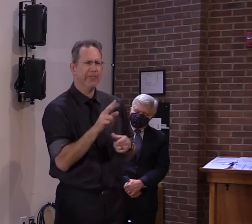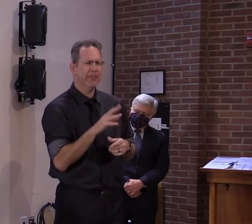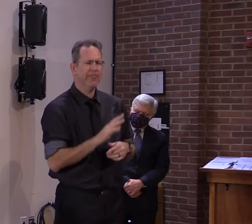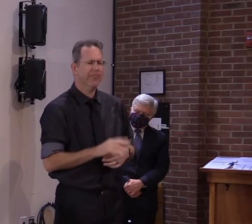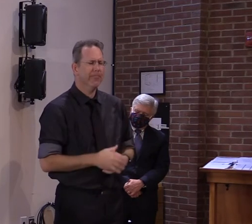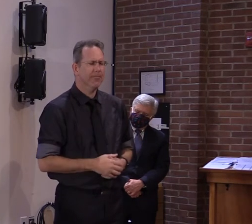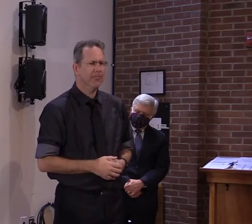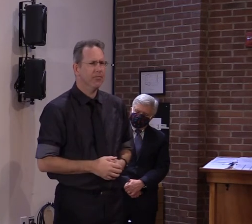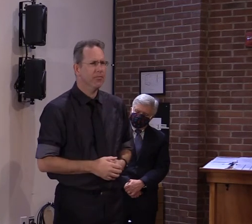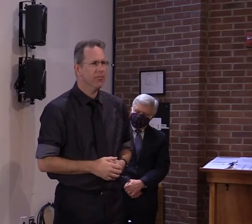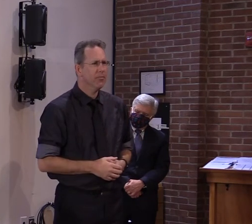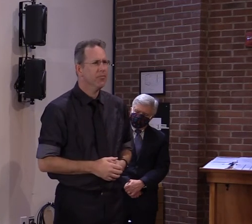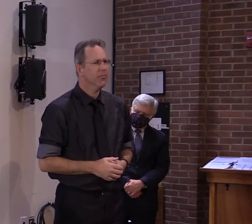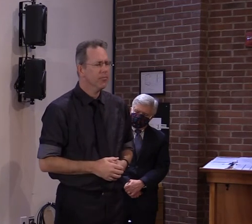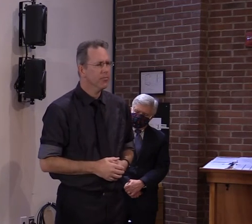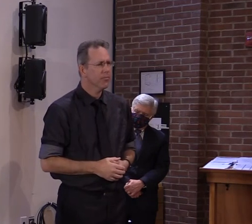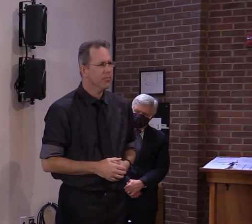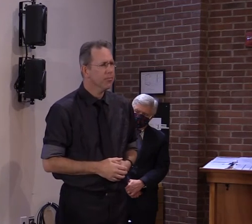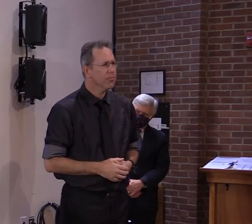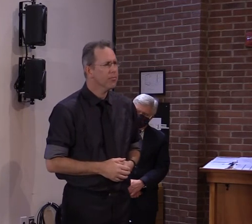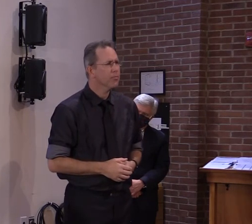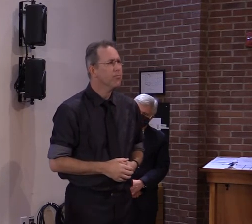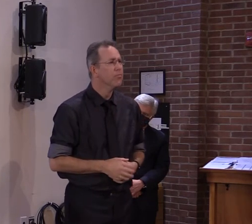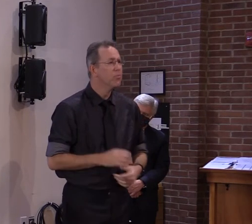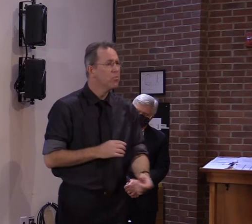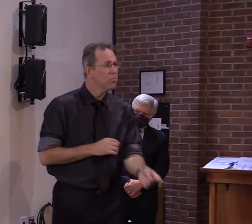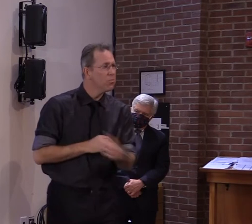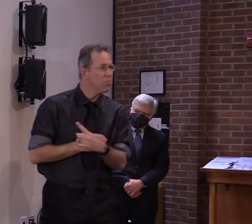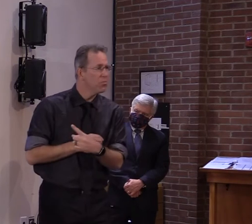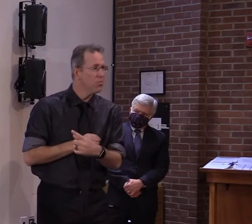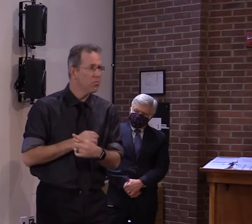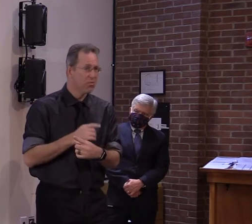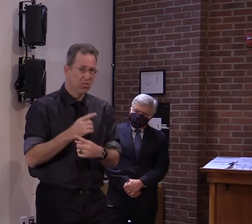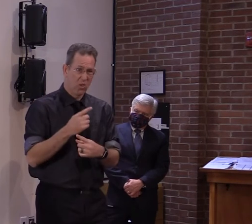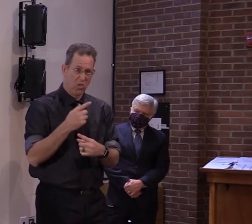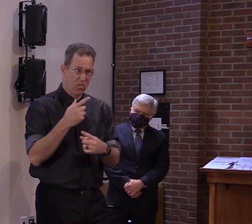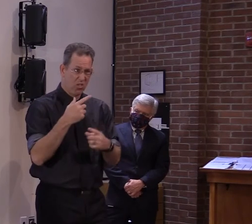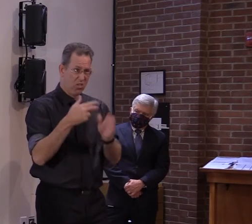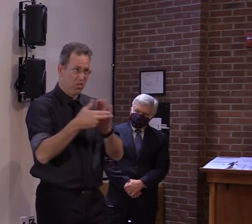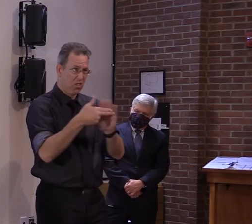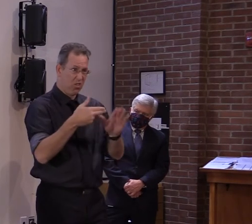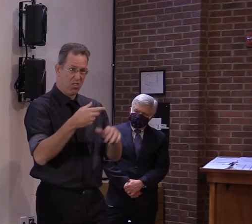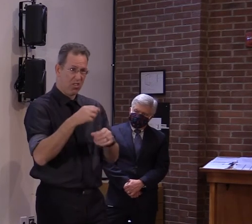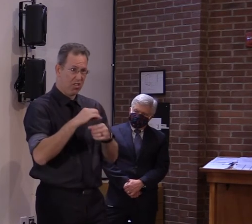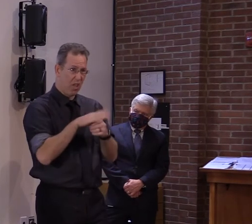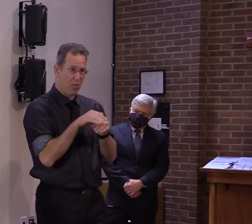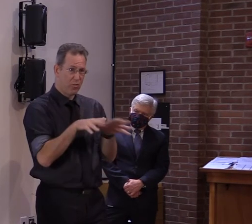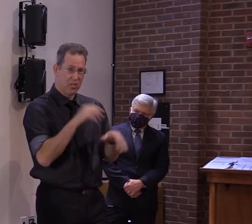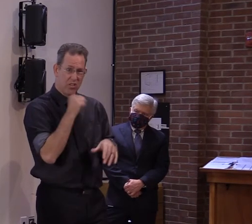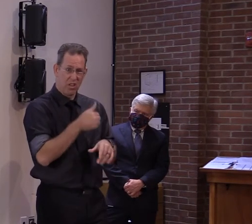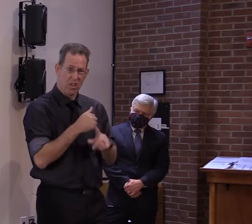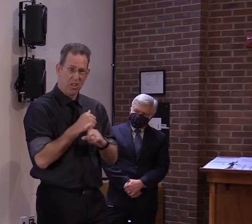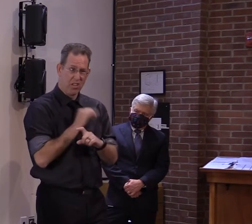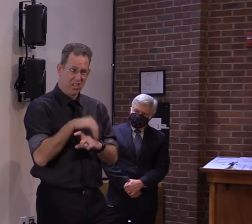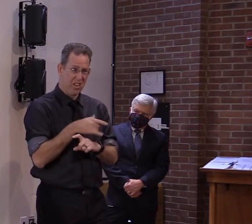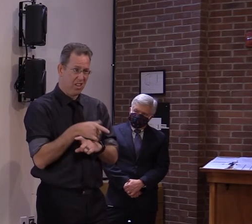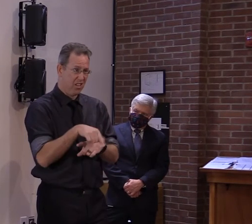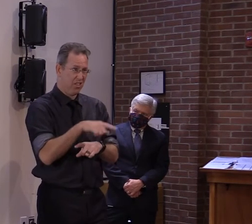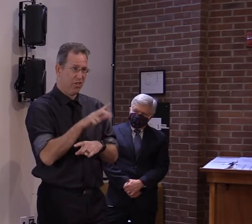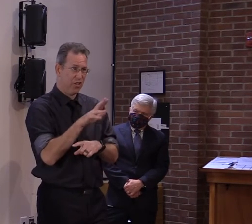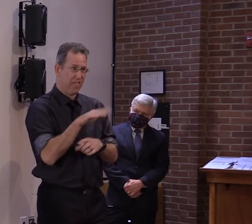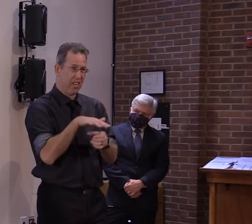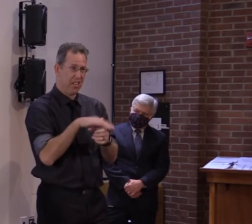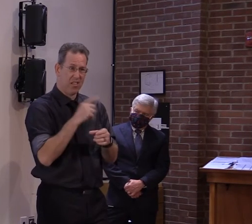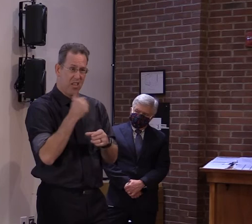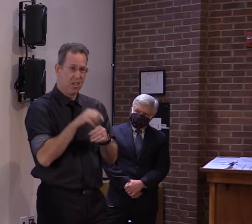So if you guys aren't really seeing it as an upgrade, does that mean that you're not going to coordinate with them any on sending like